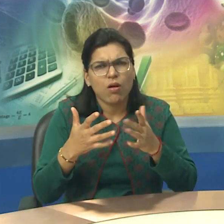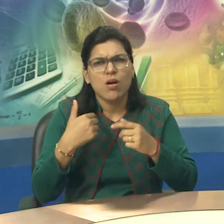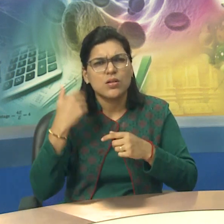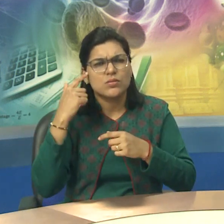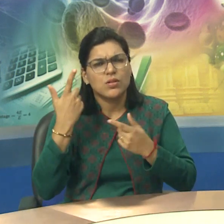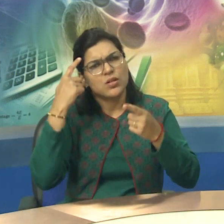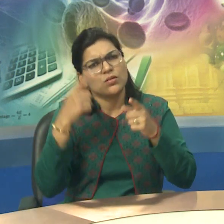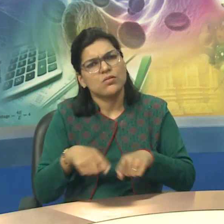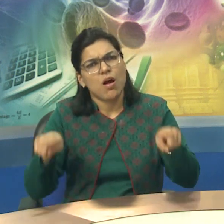Enhance.